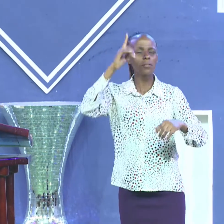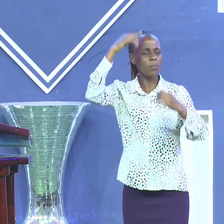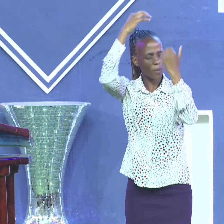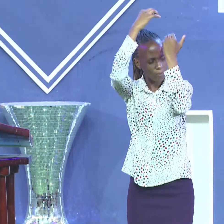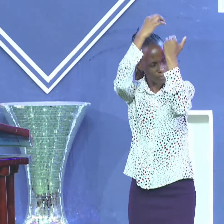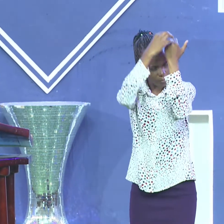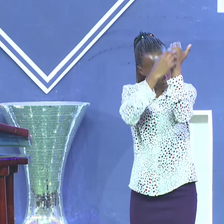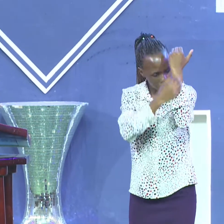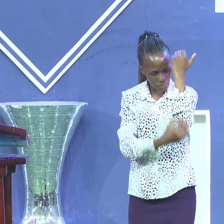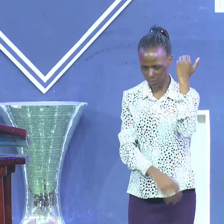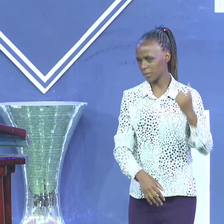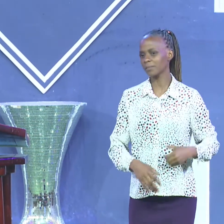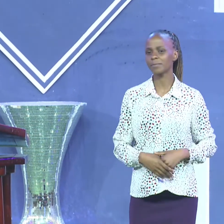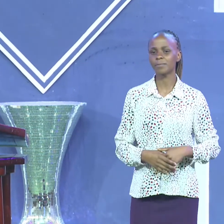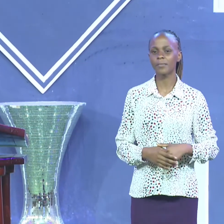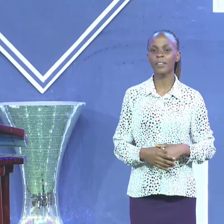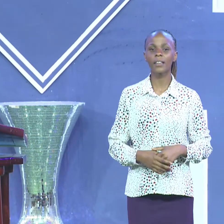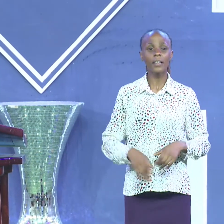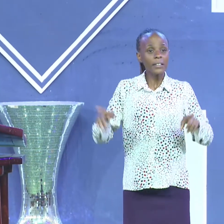The prison could be one of poverty.